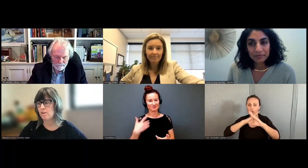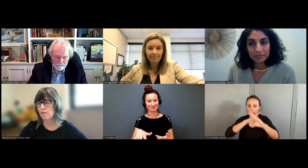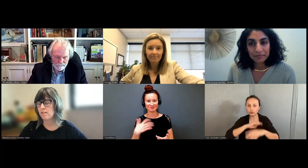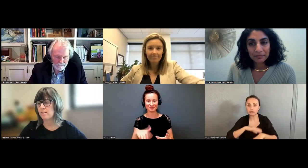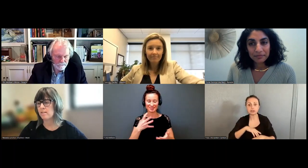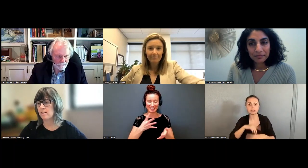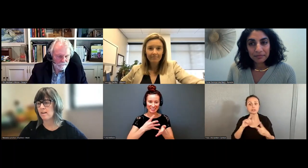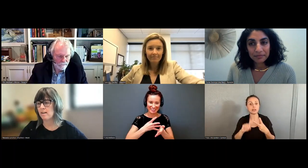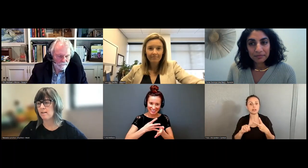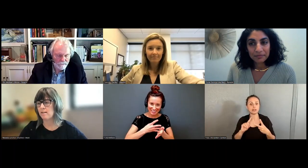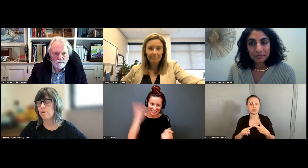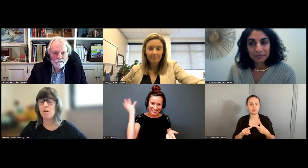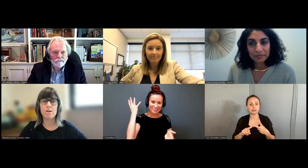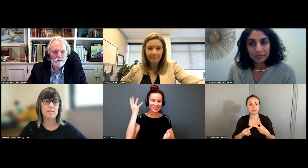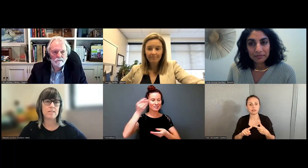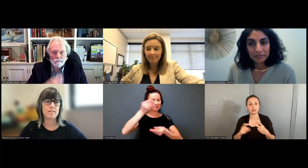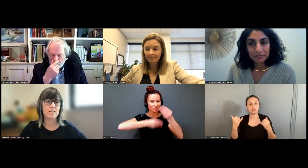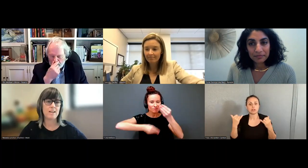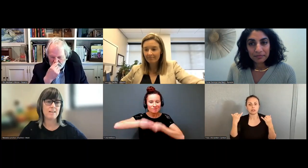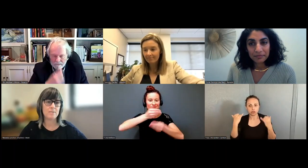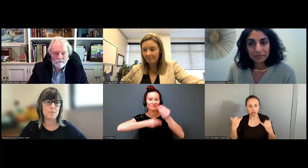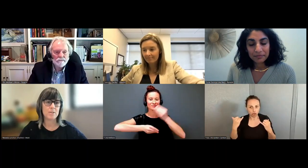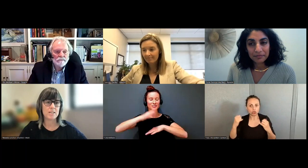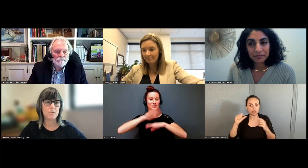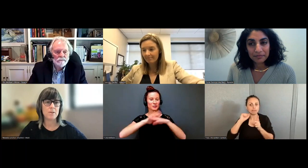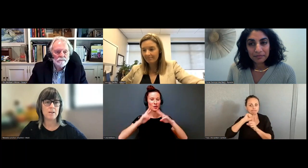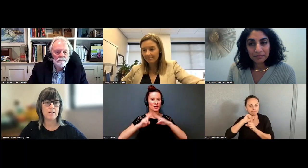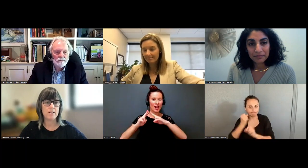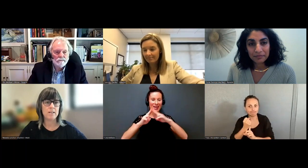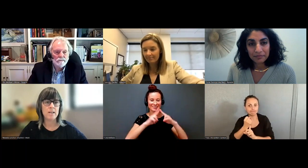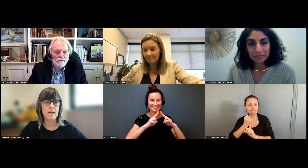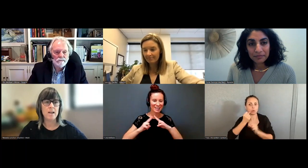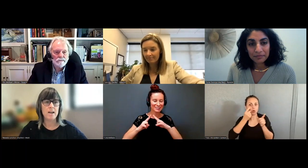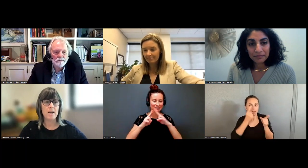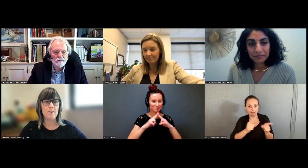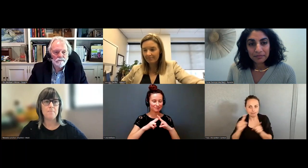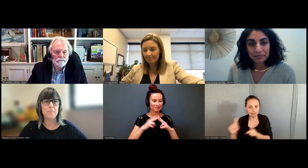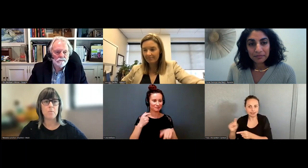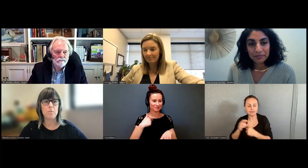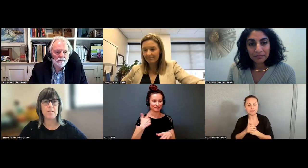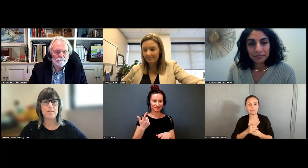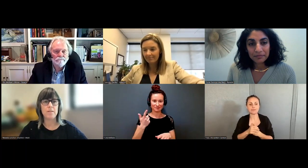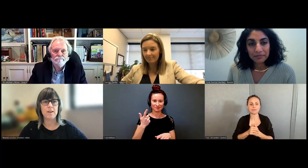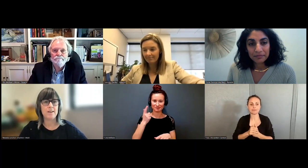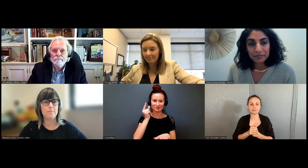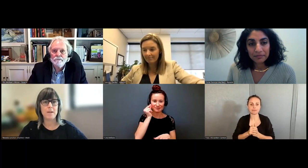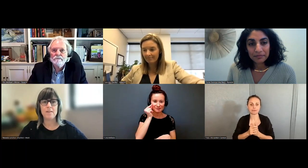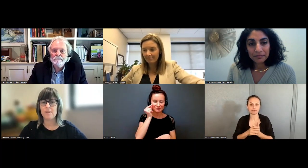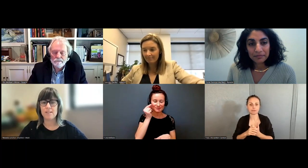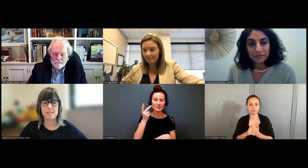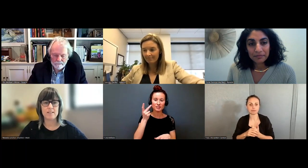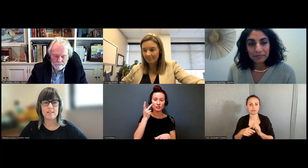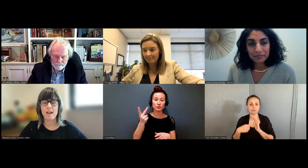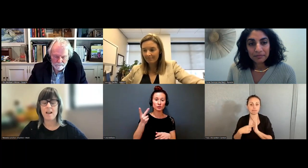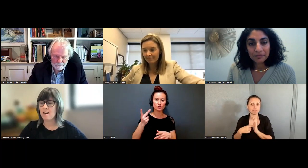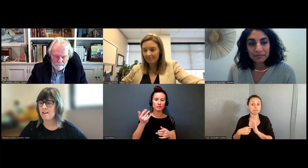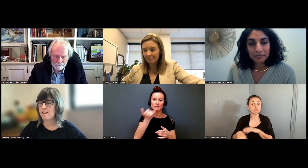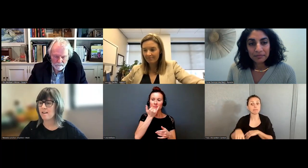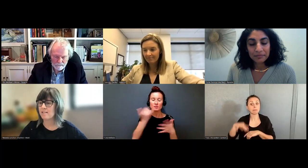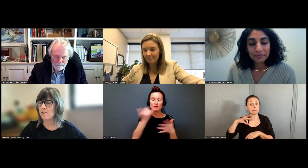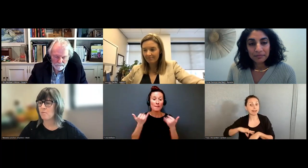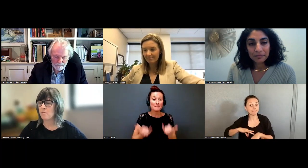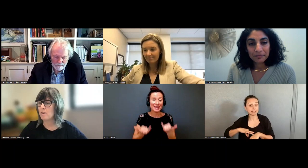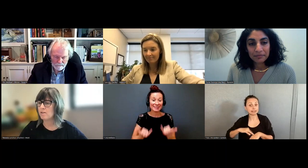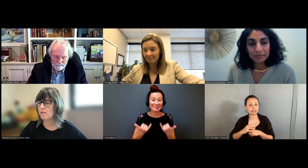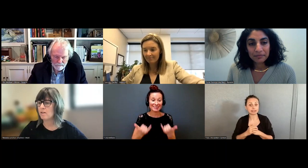the current state of what's going on with benefits. And I